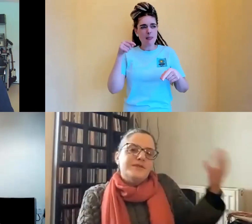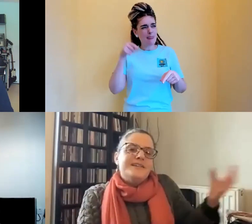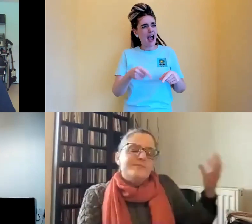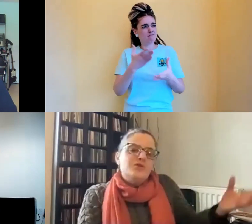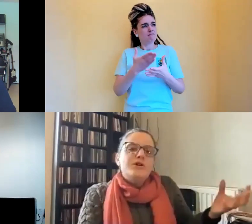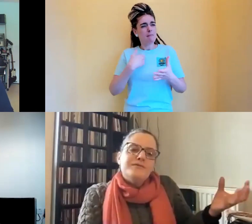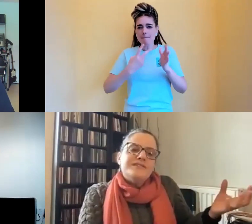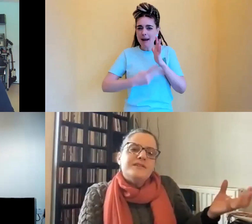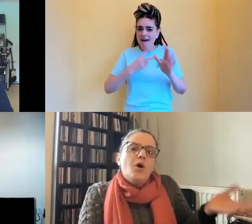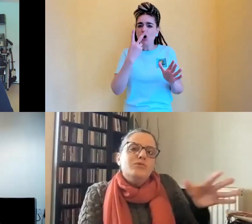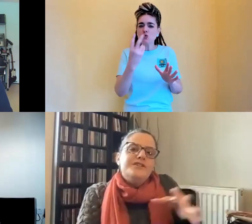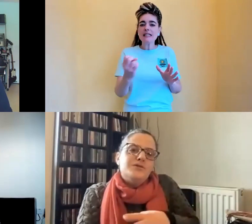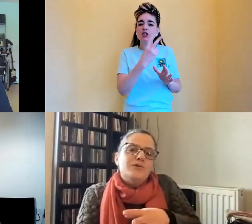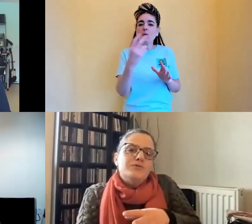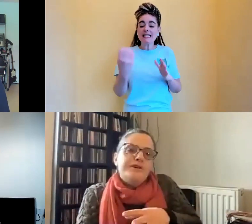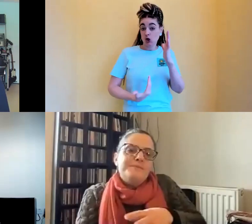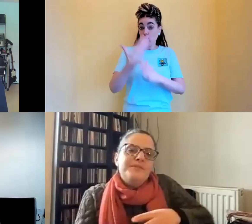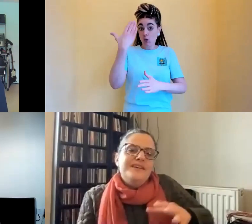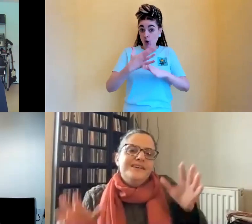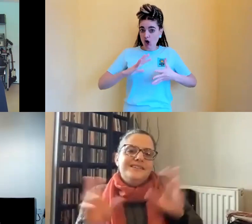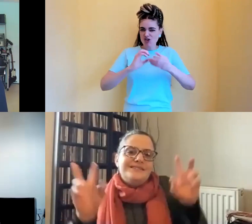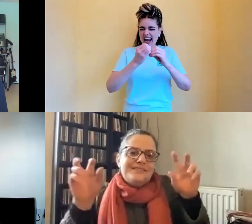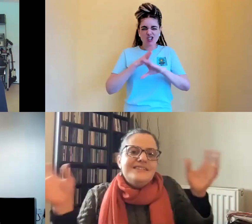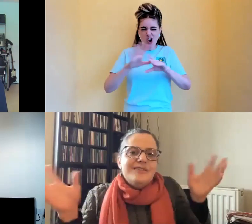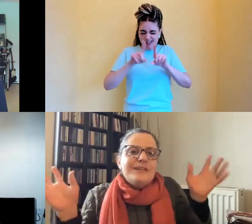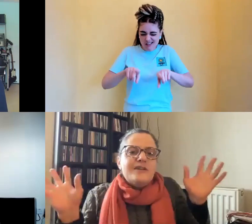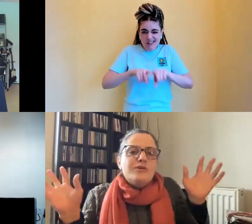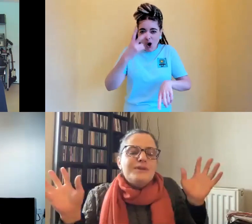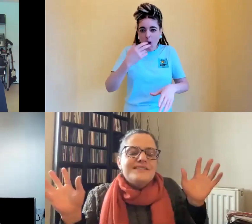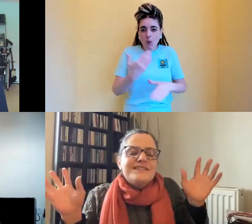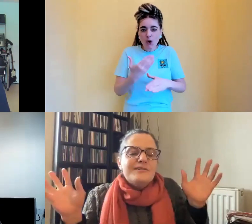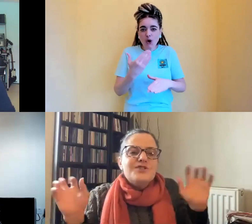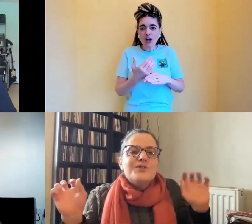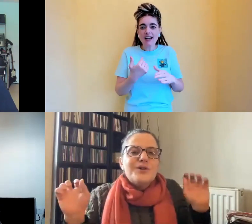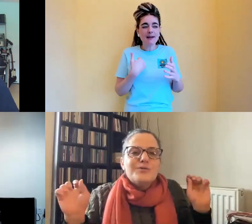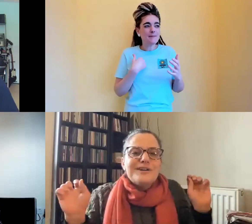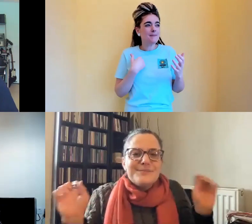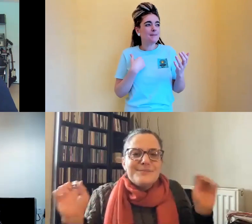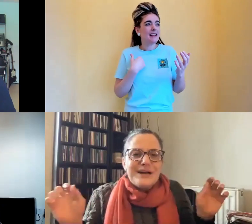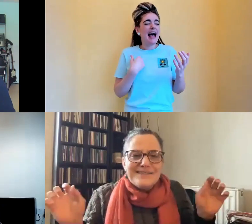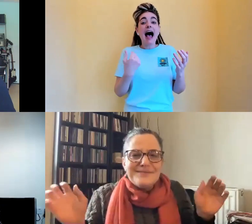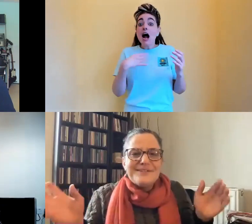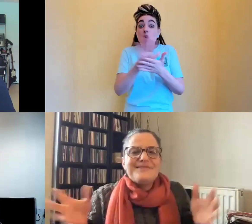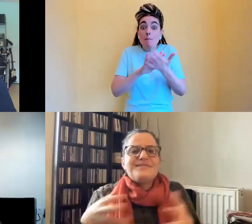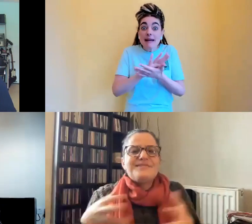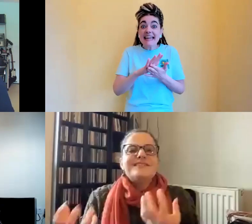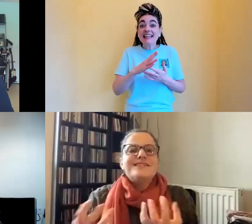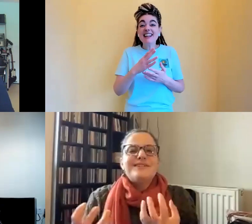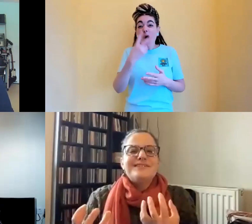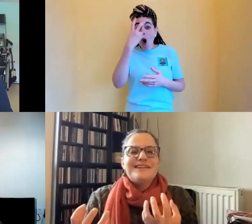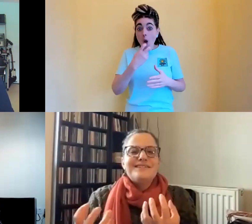to create some new work rather than only tour old work. I mean, I don't want to make this sound like touring old work is a bad thing, but I was